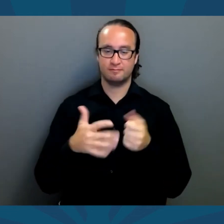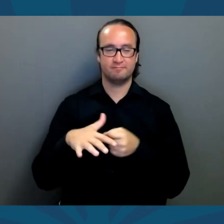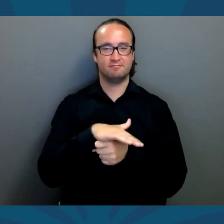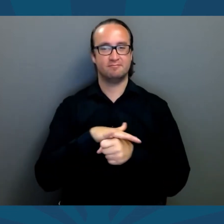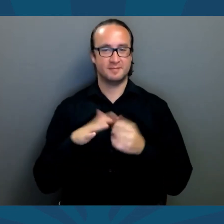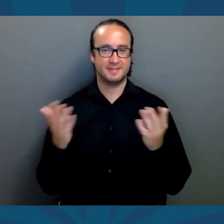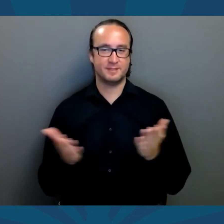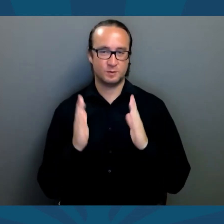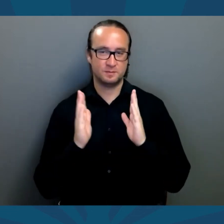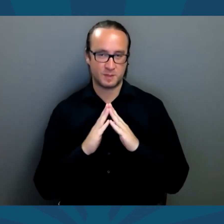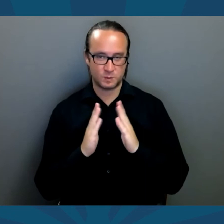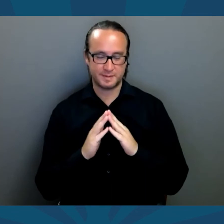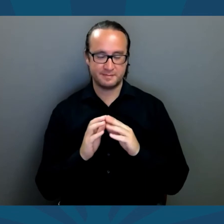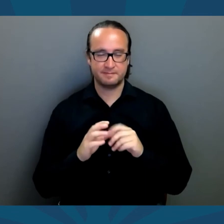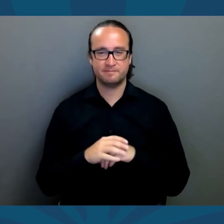community.